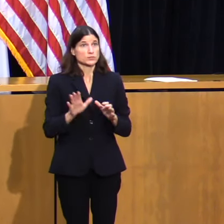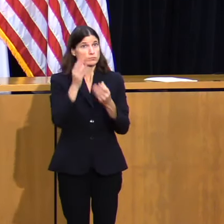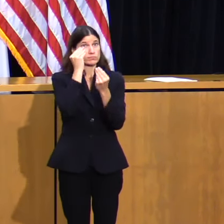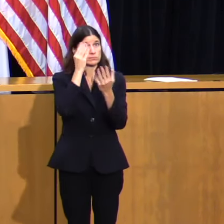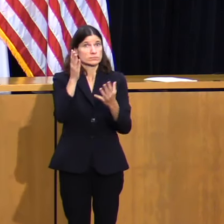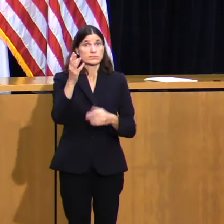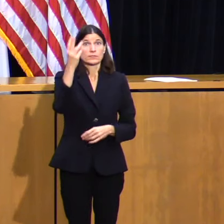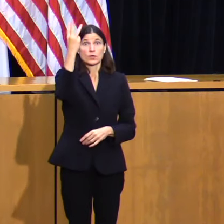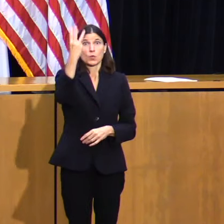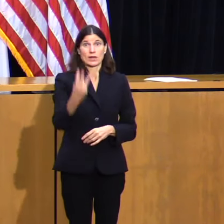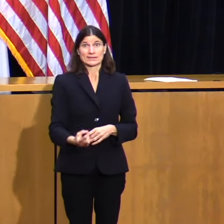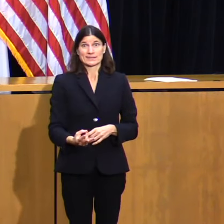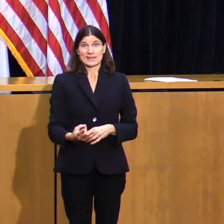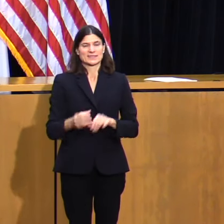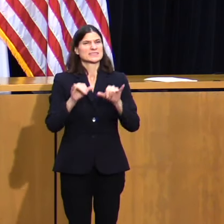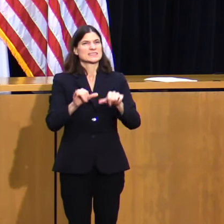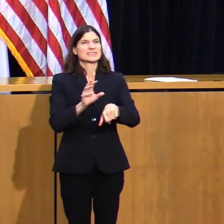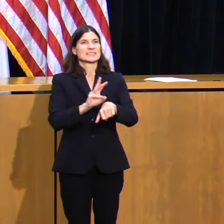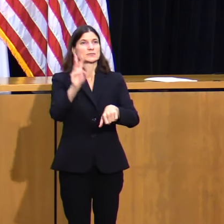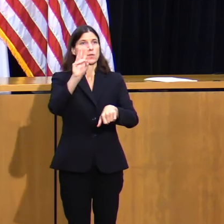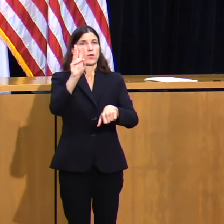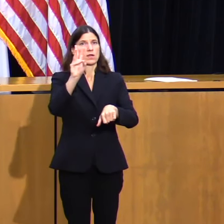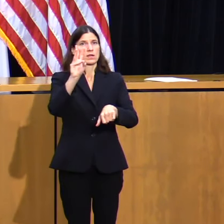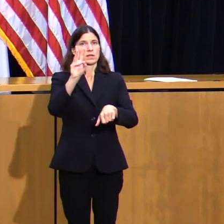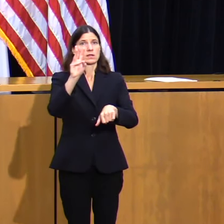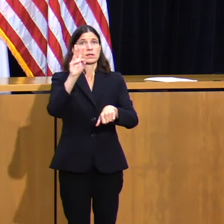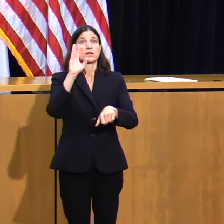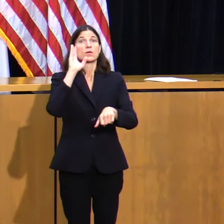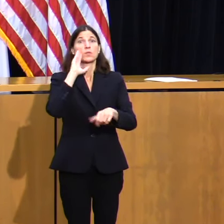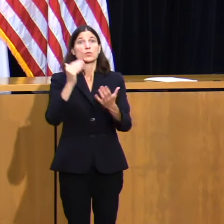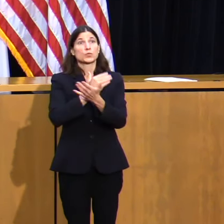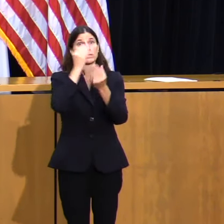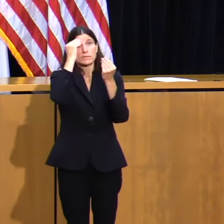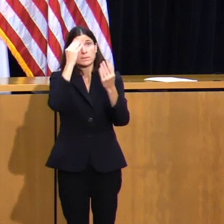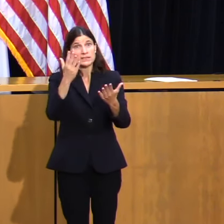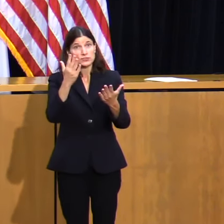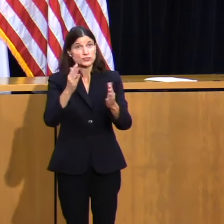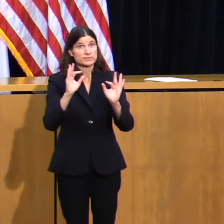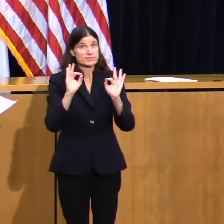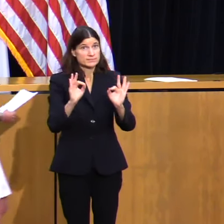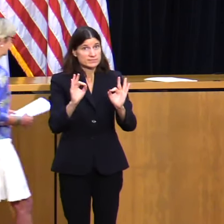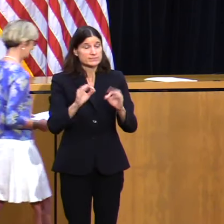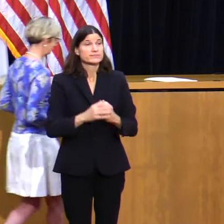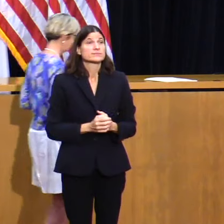it will be posted by 4. Thank you. Governor?